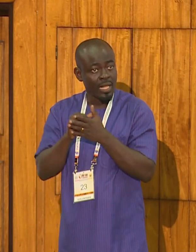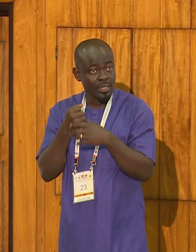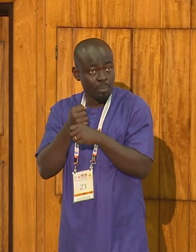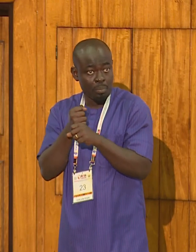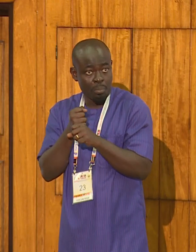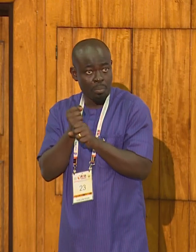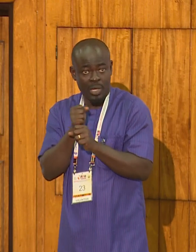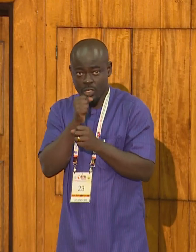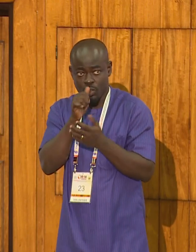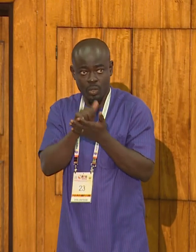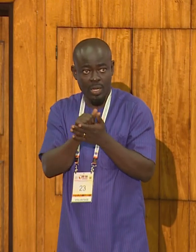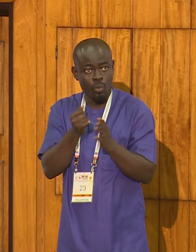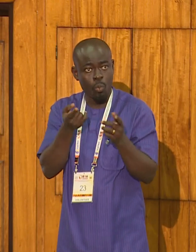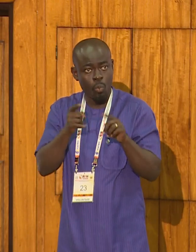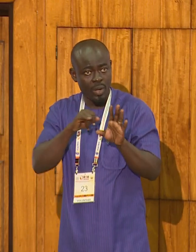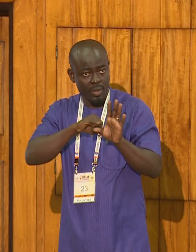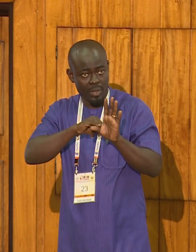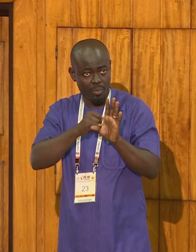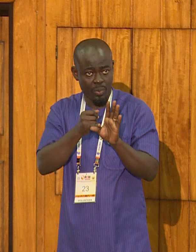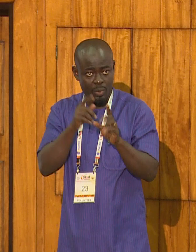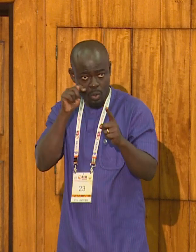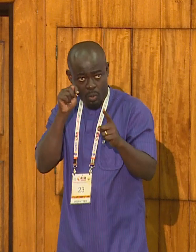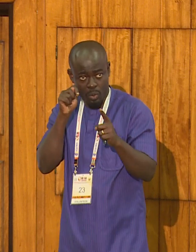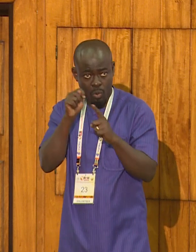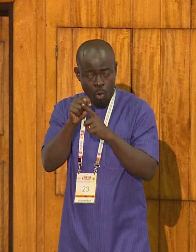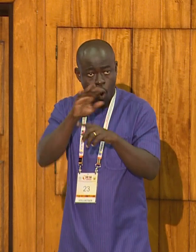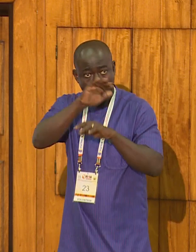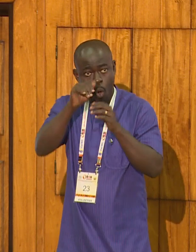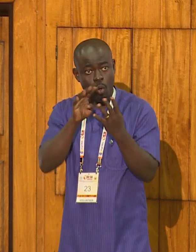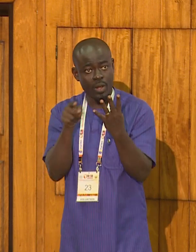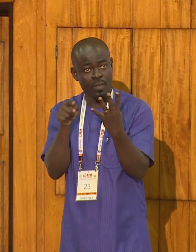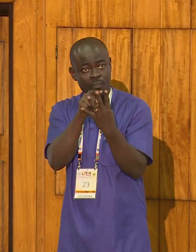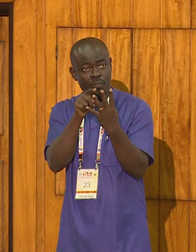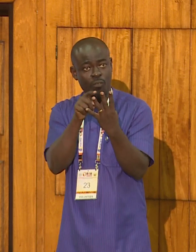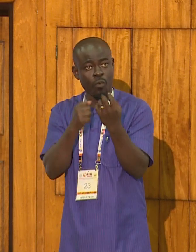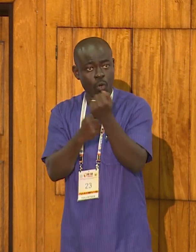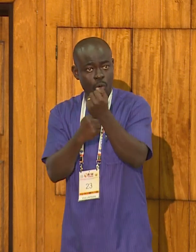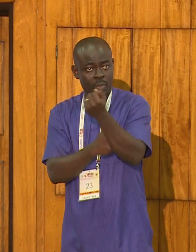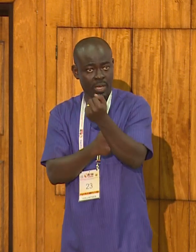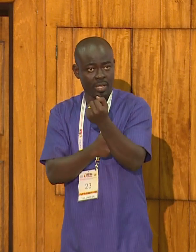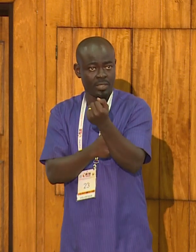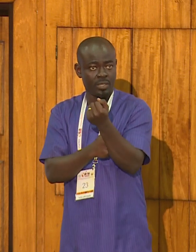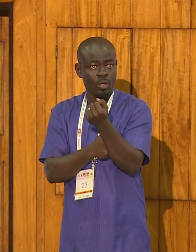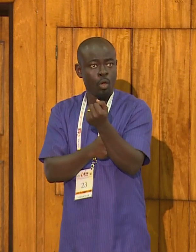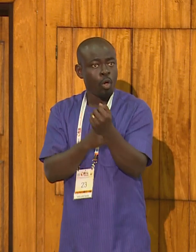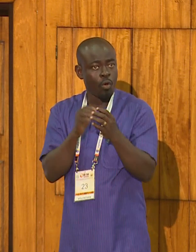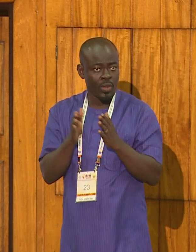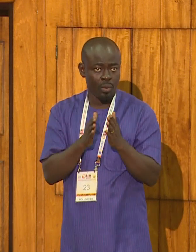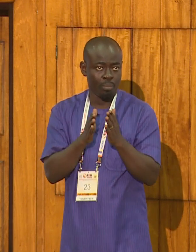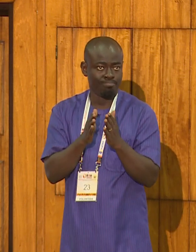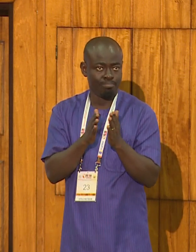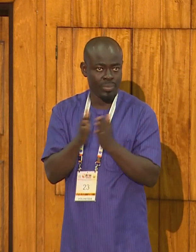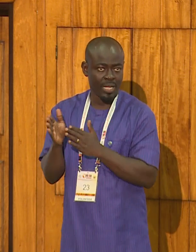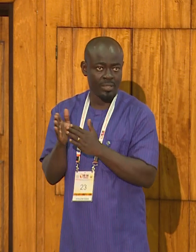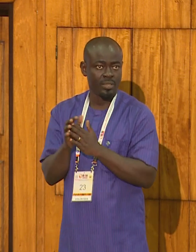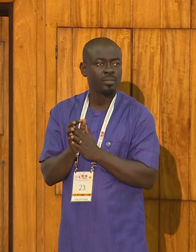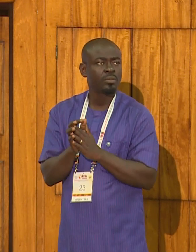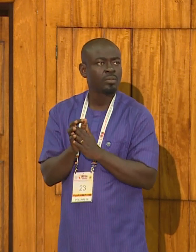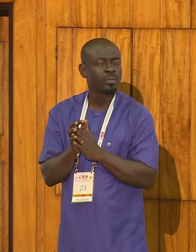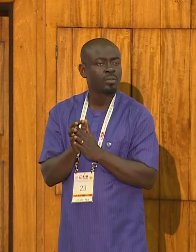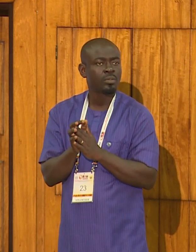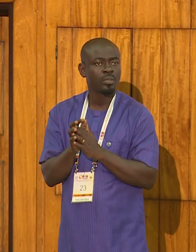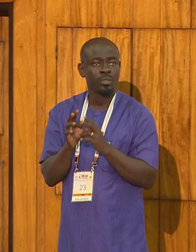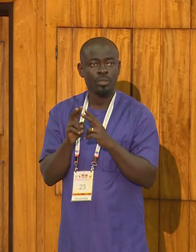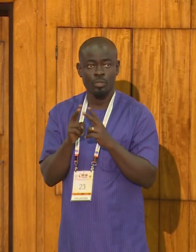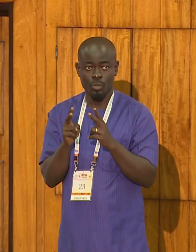as we're implementing, we are targeting all the 4 pillars of the ecological model. So the other